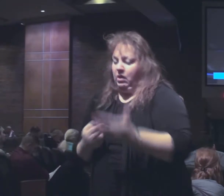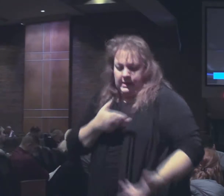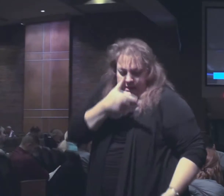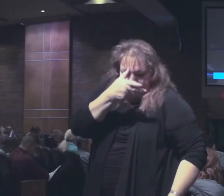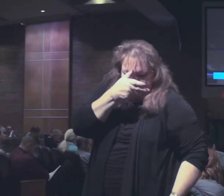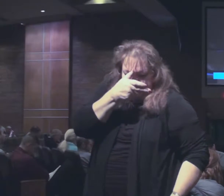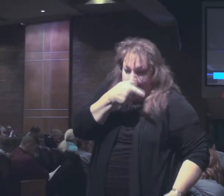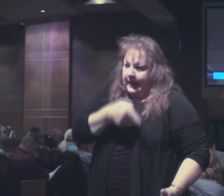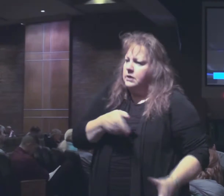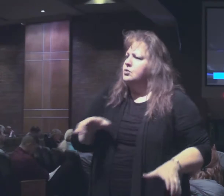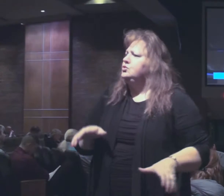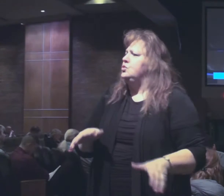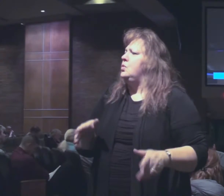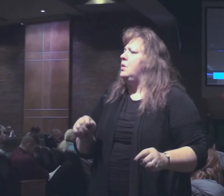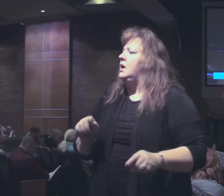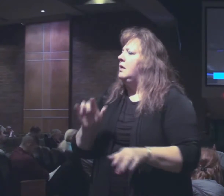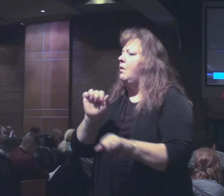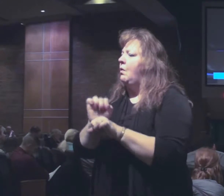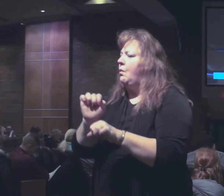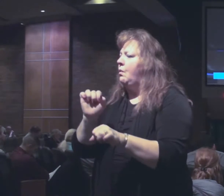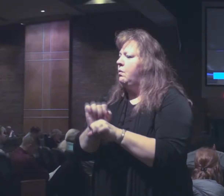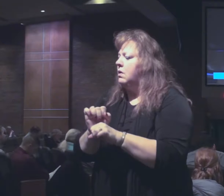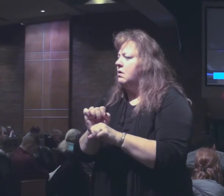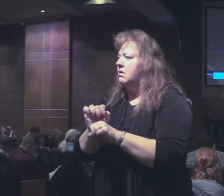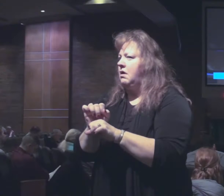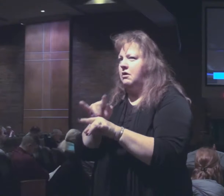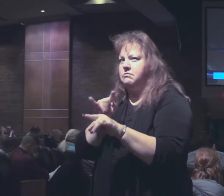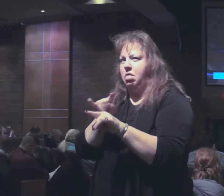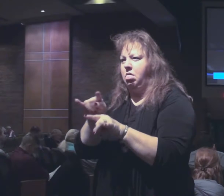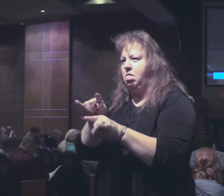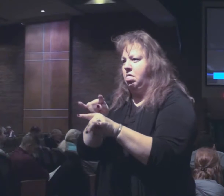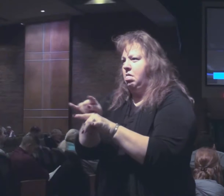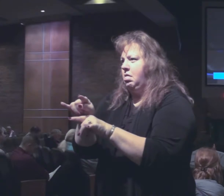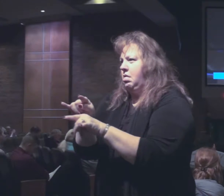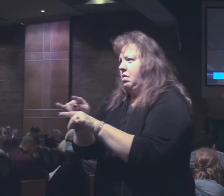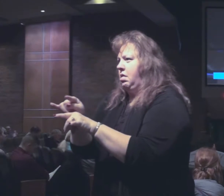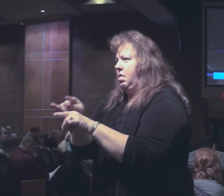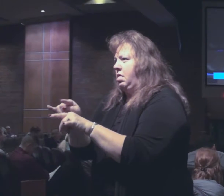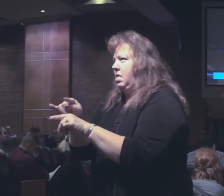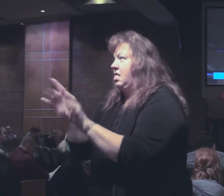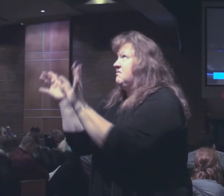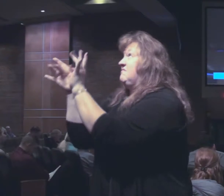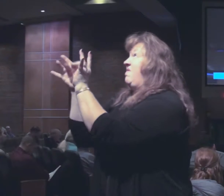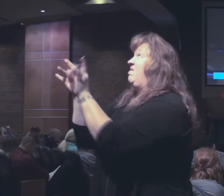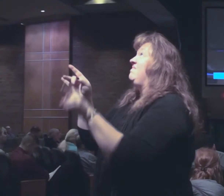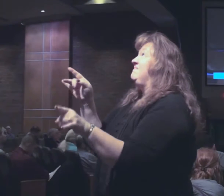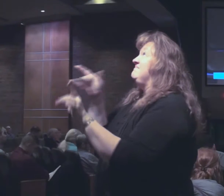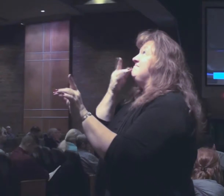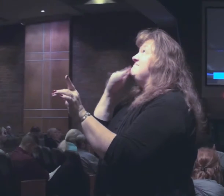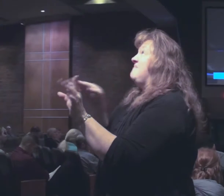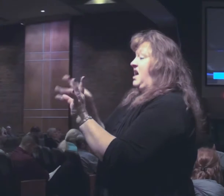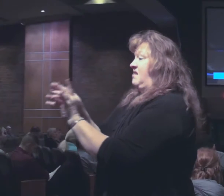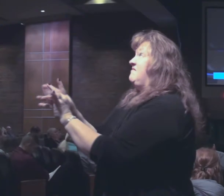is about a work of accusing and slandering